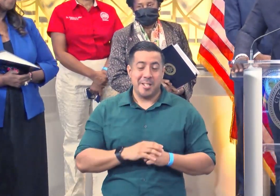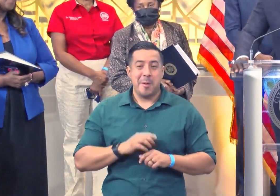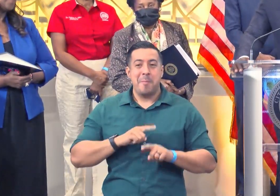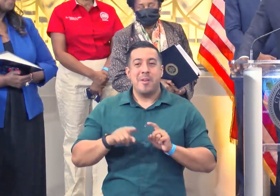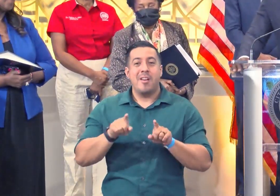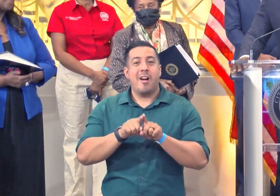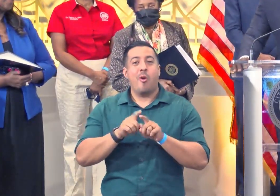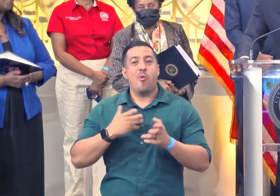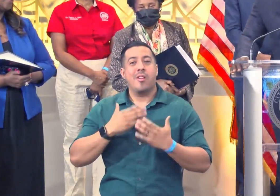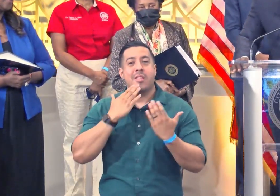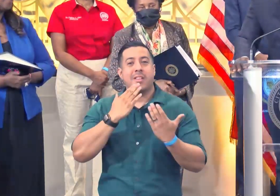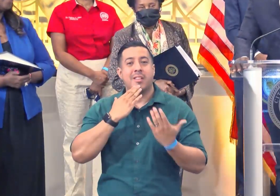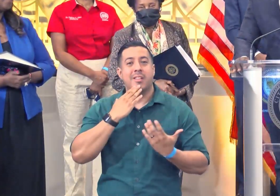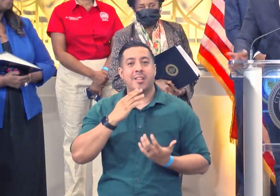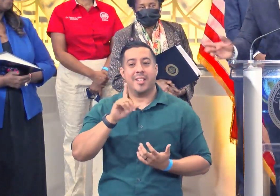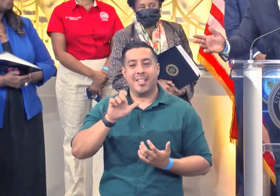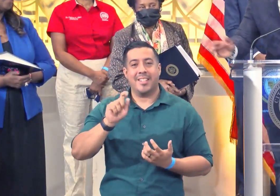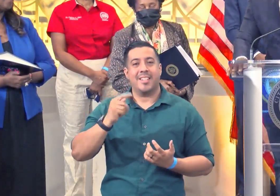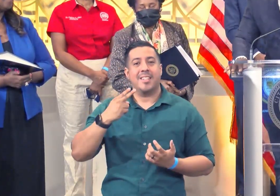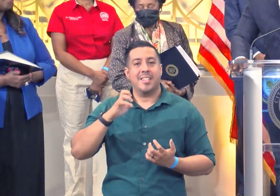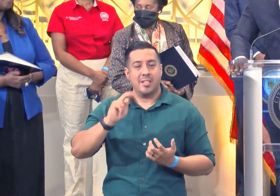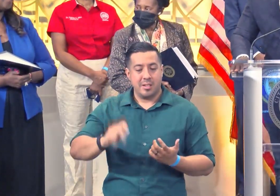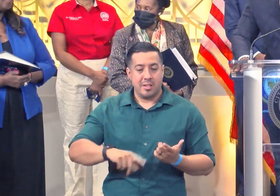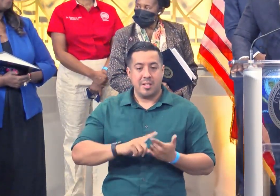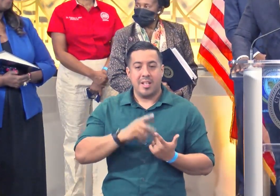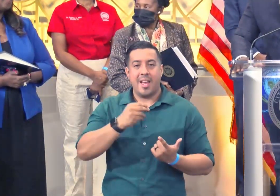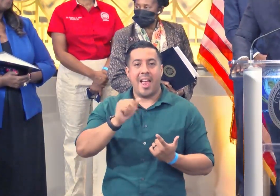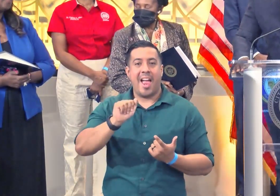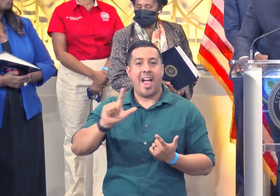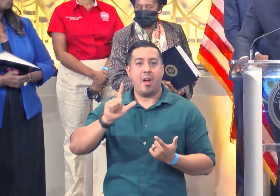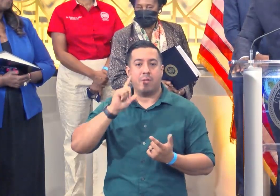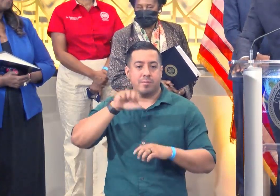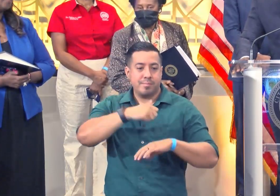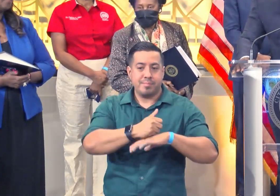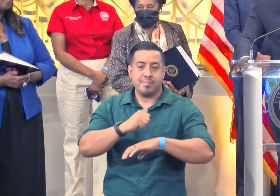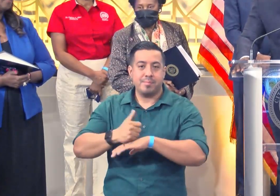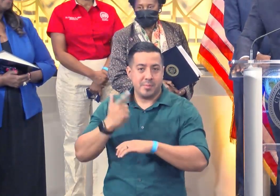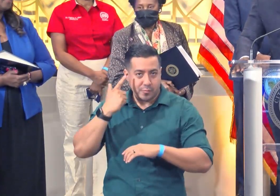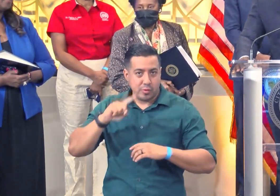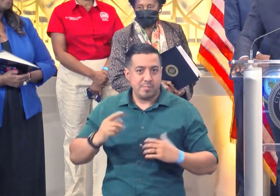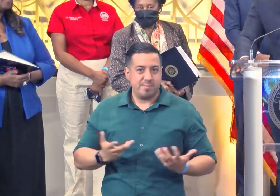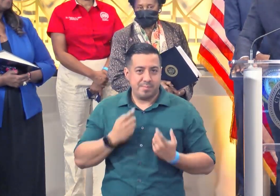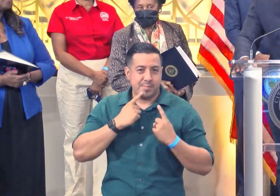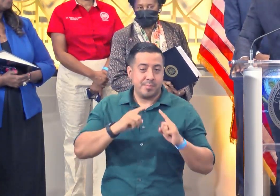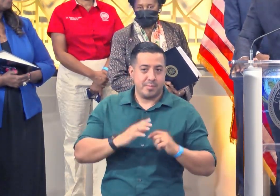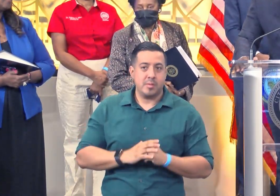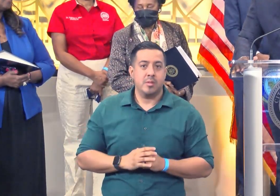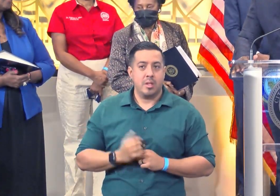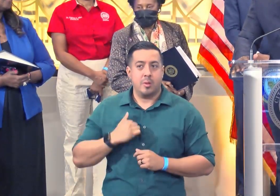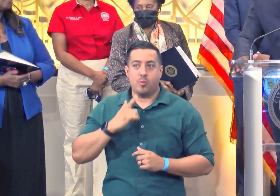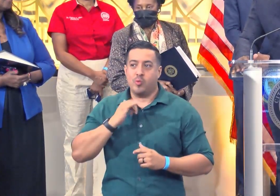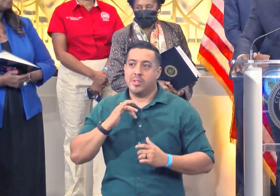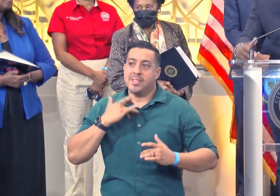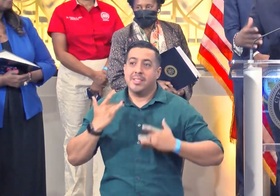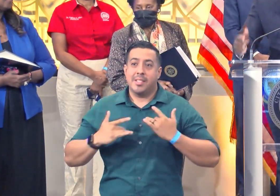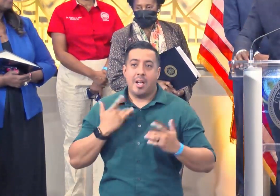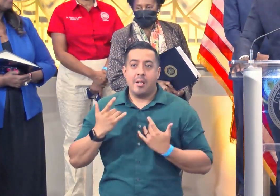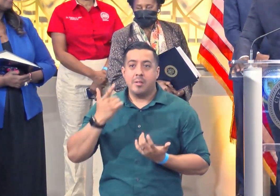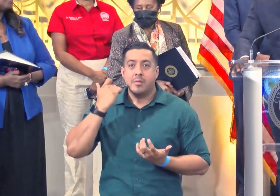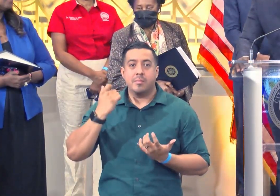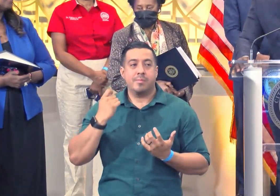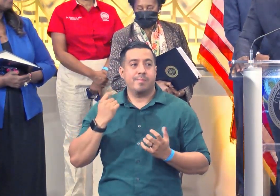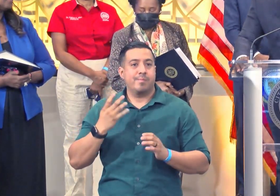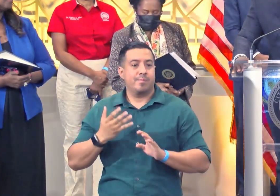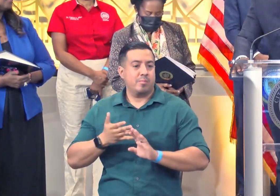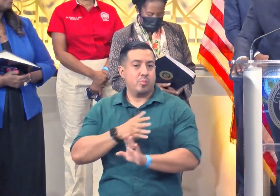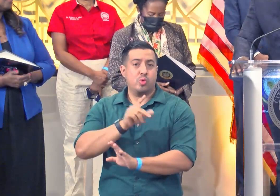thank Dr. Lathan and Al for making these things happen. And I'm really excited about it. I've over the